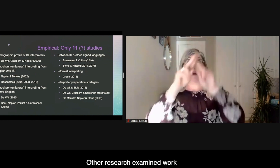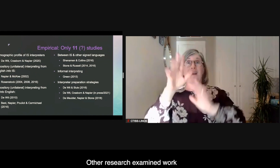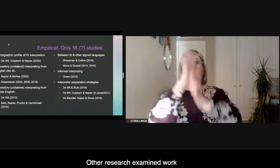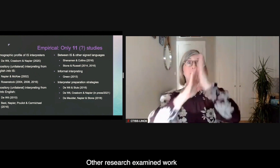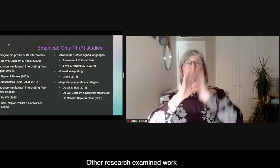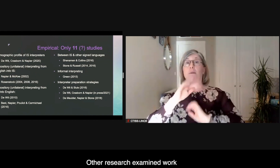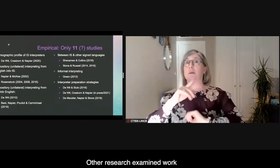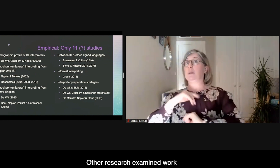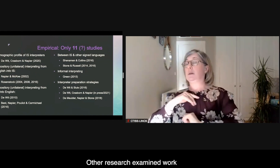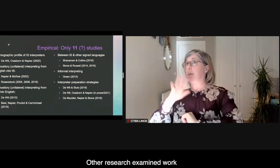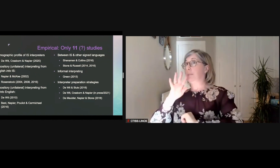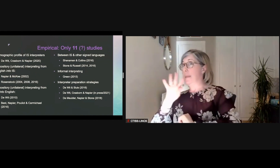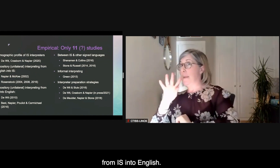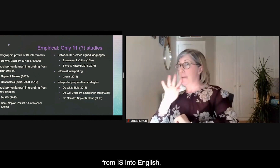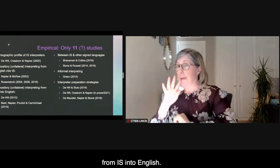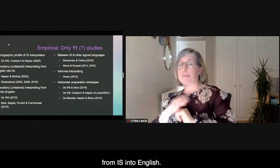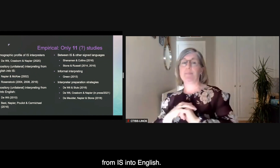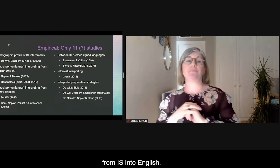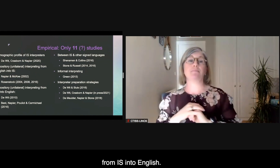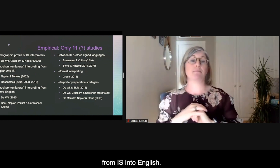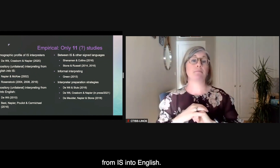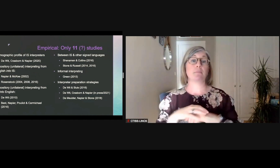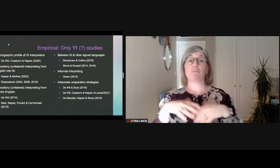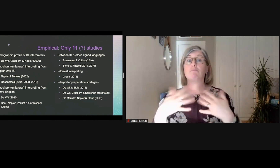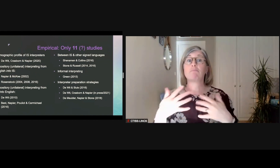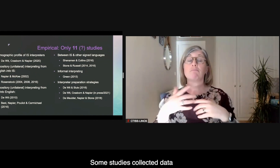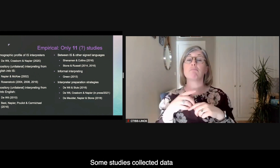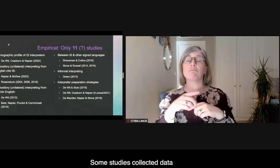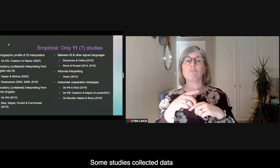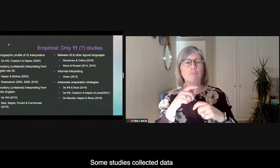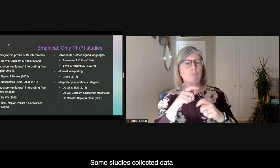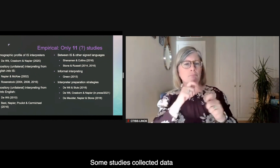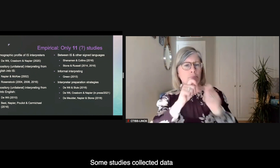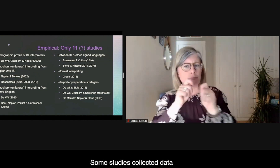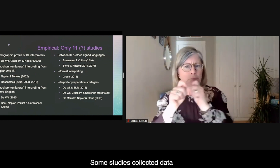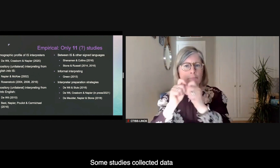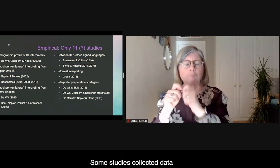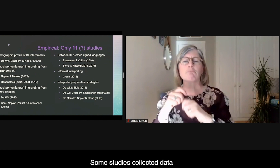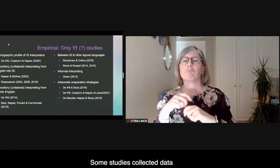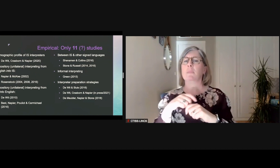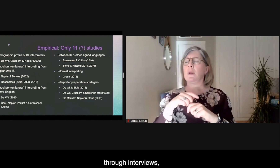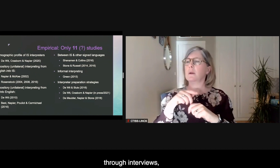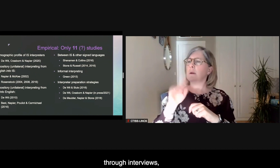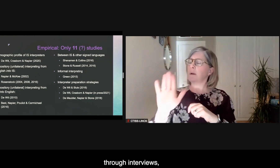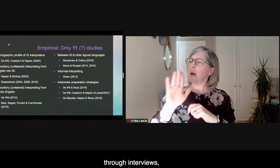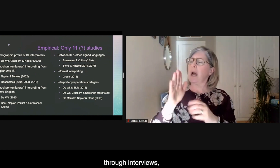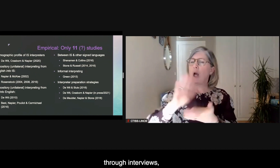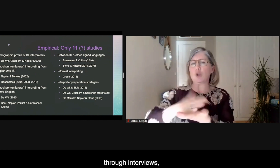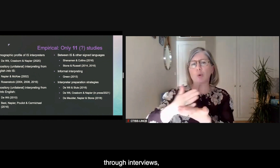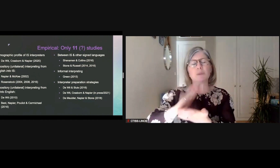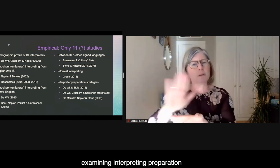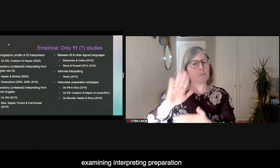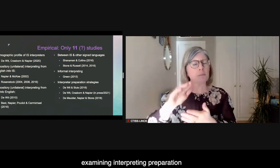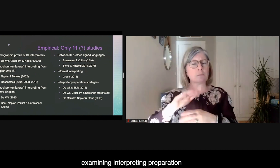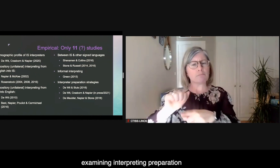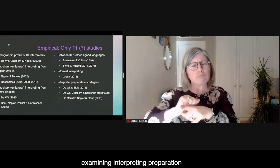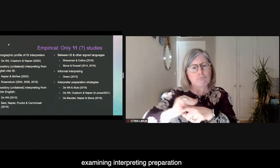Other research examined work from IS and English. Some studies collected data through interviews, examining